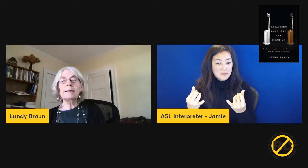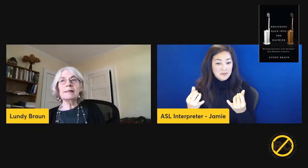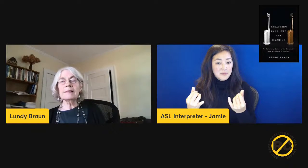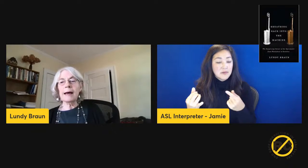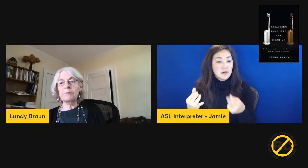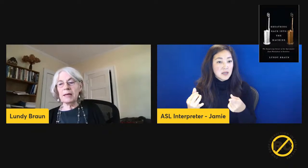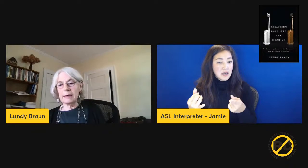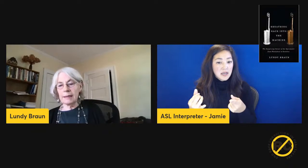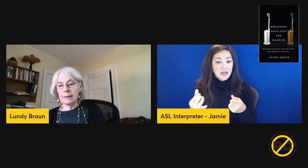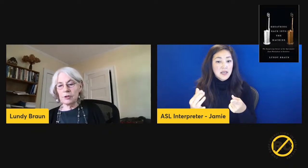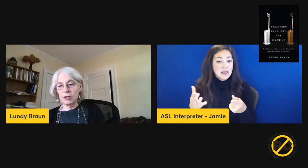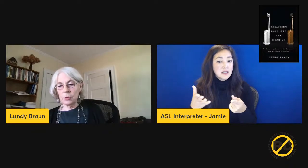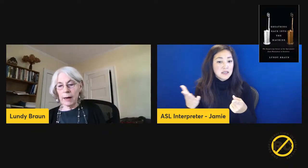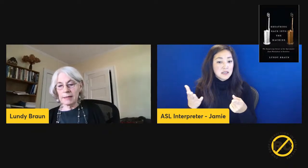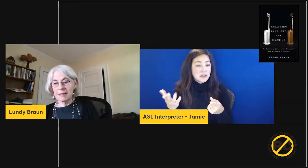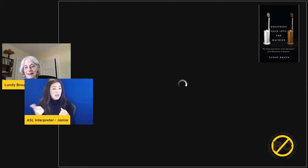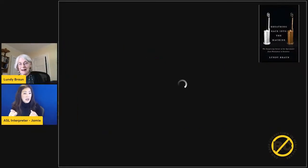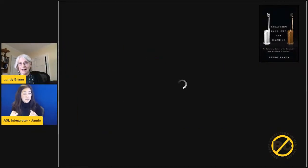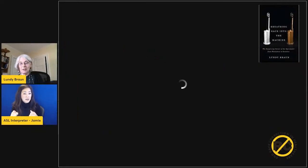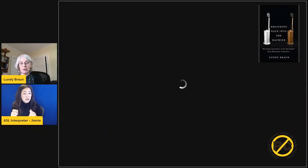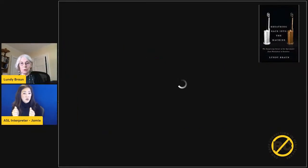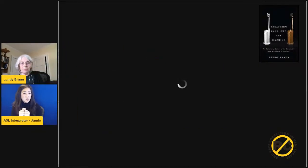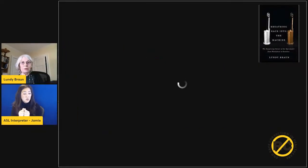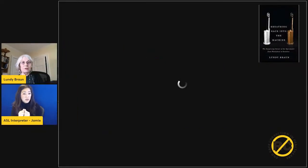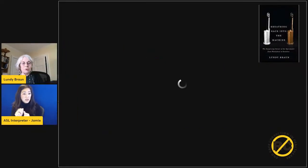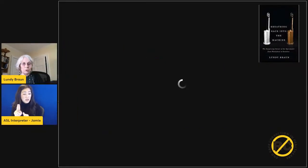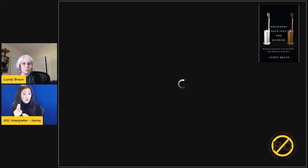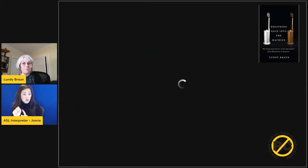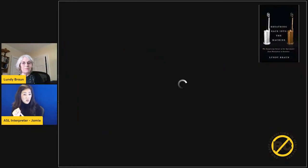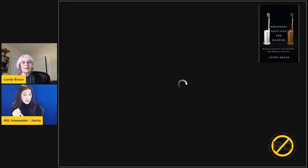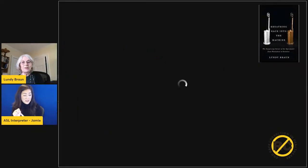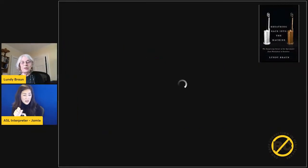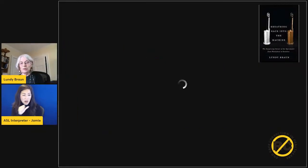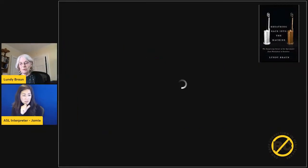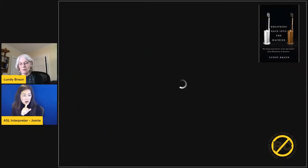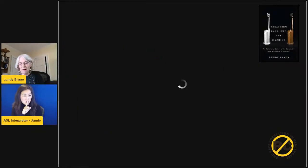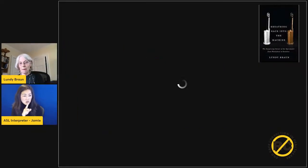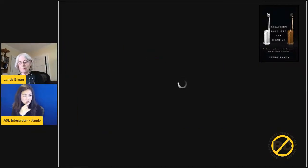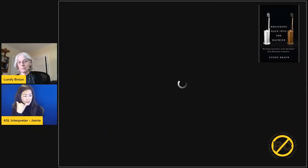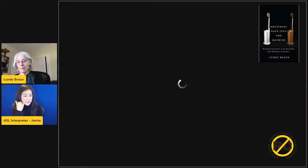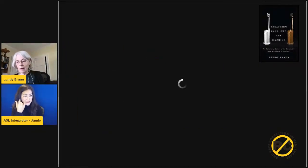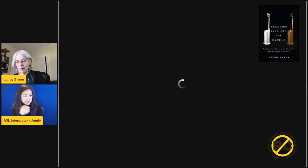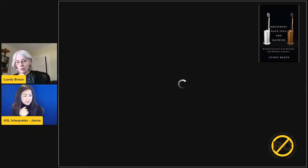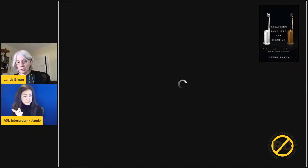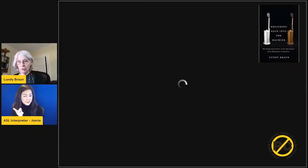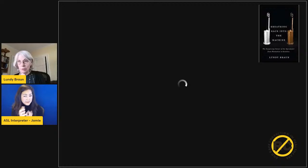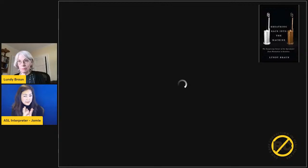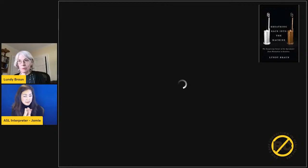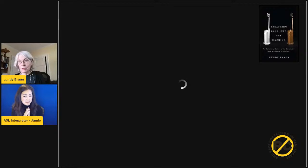happened and is happening in the US. I don't presume to